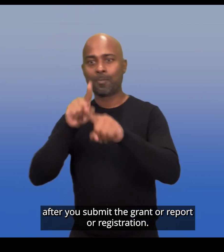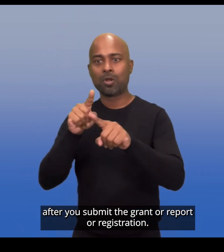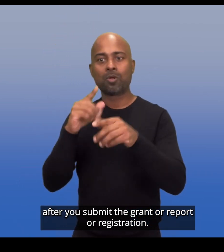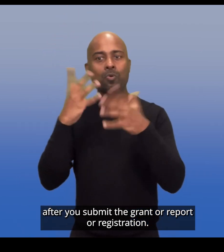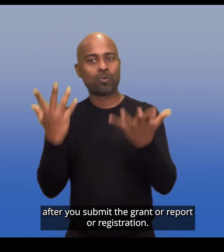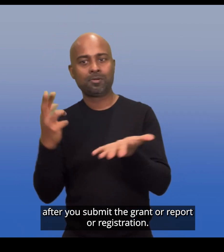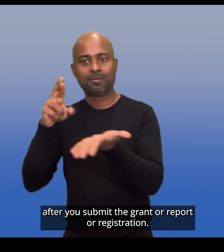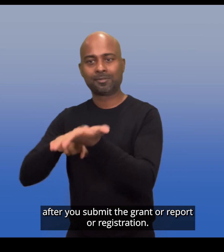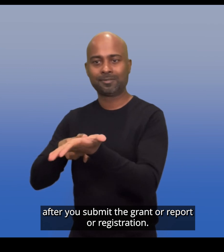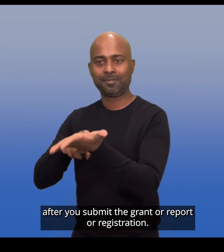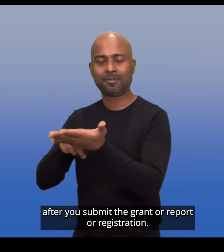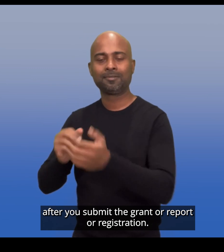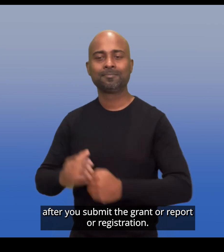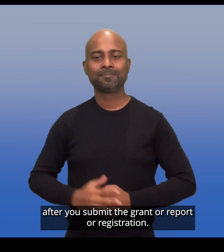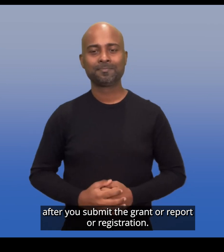registration.